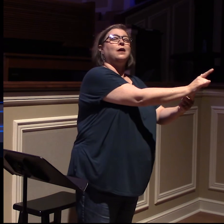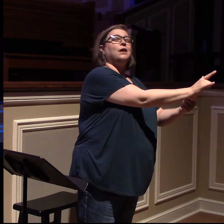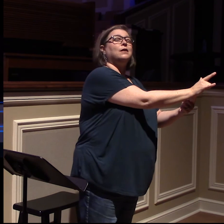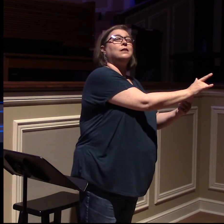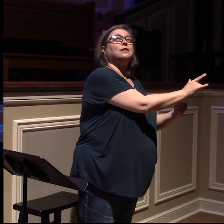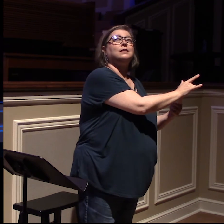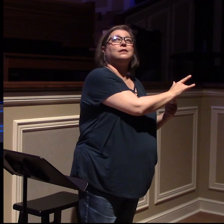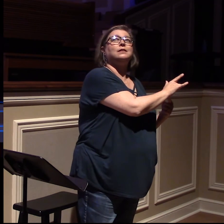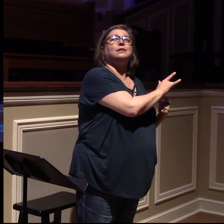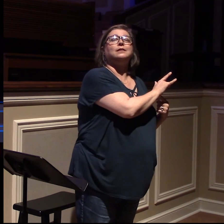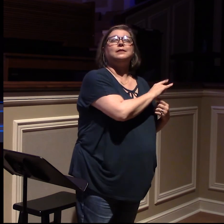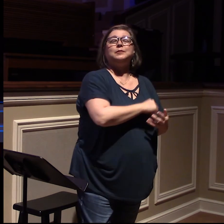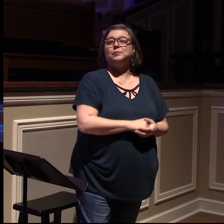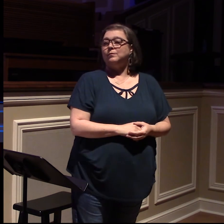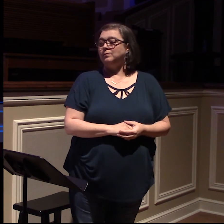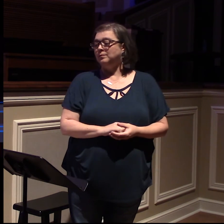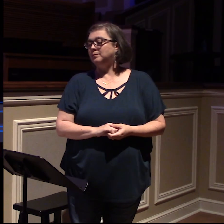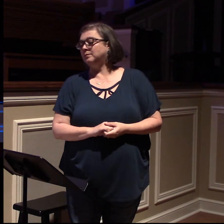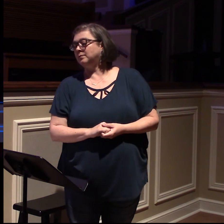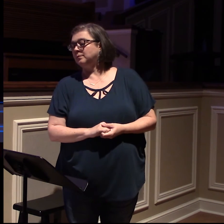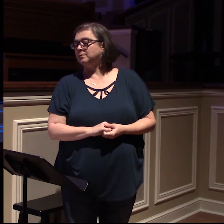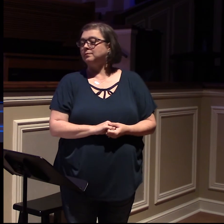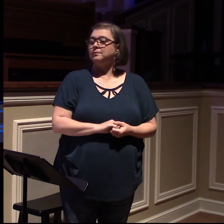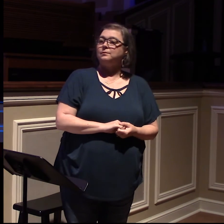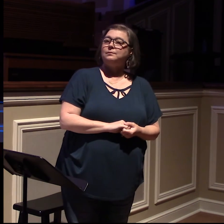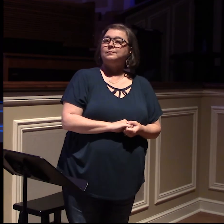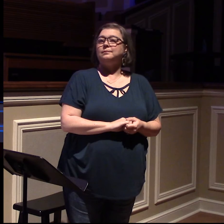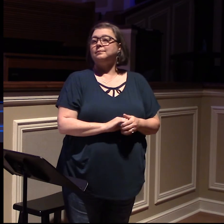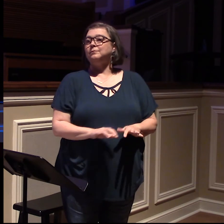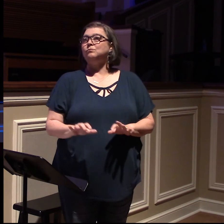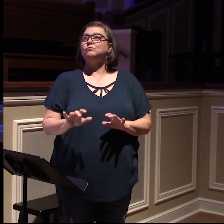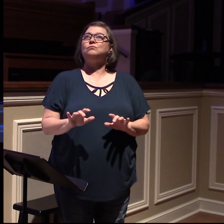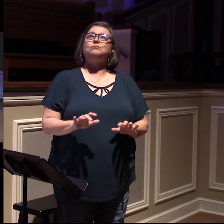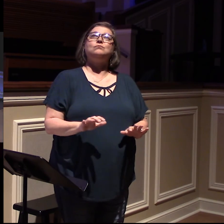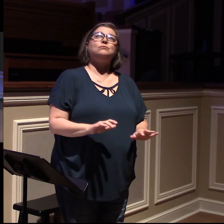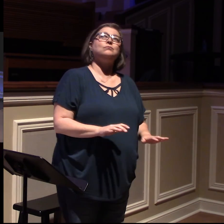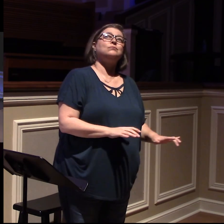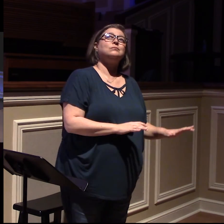See you.